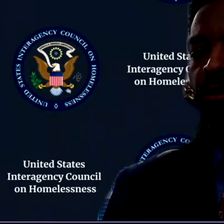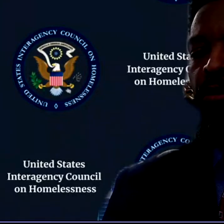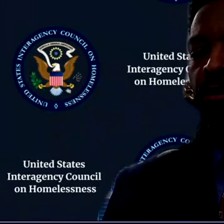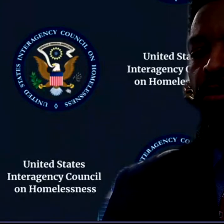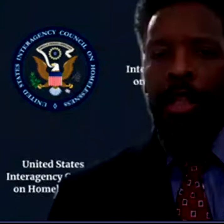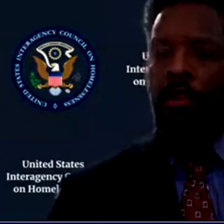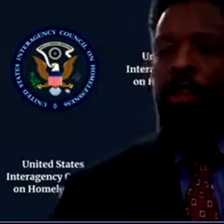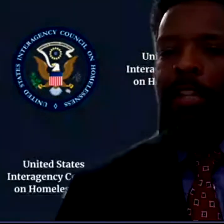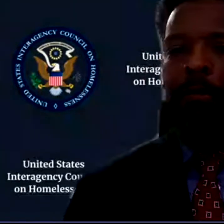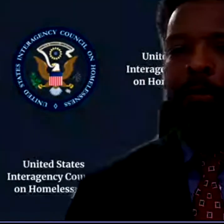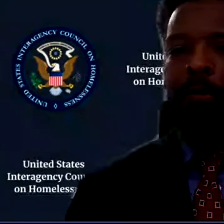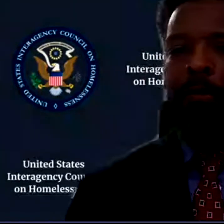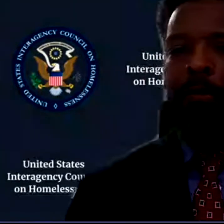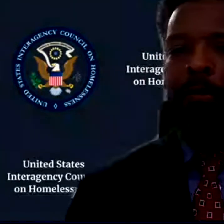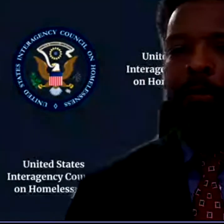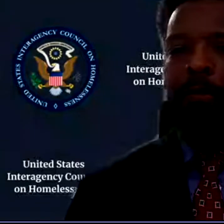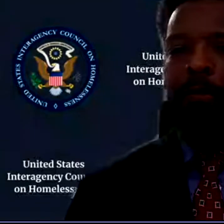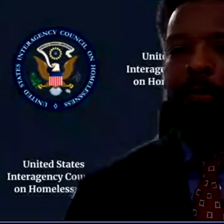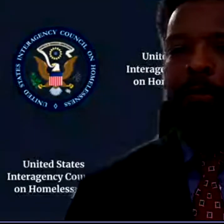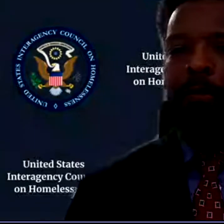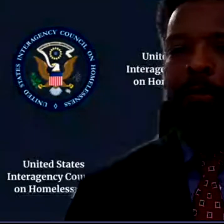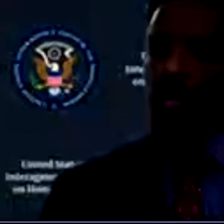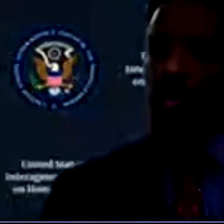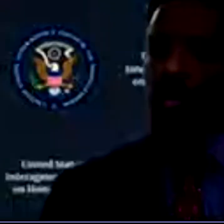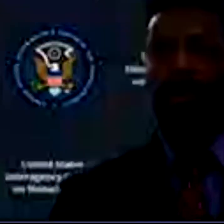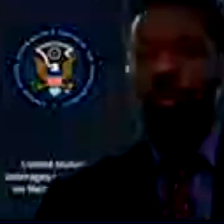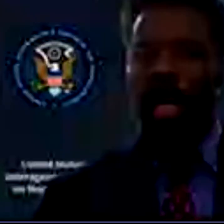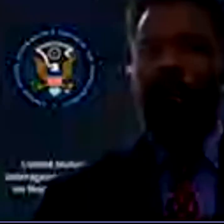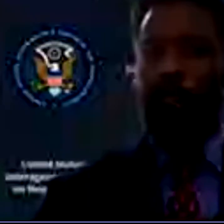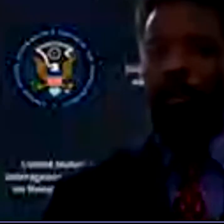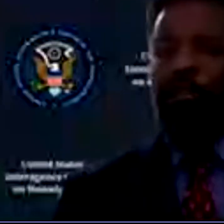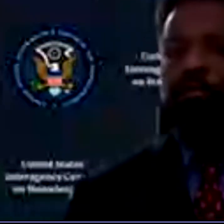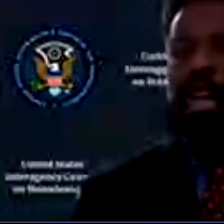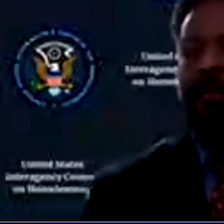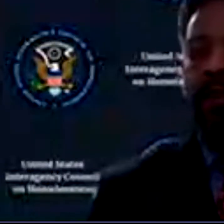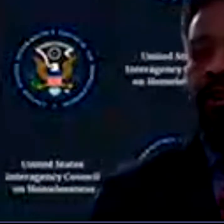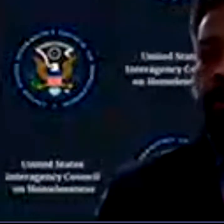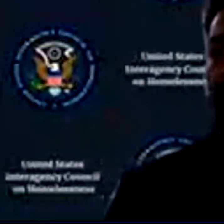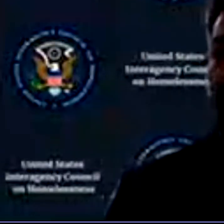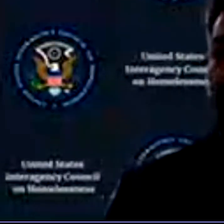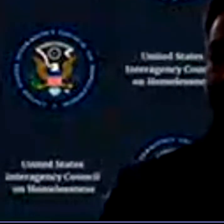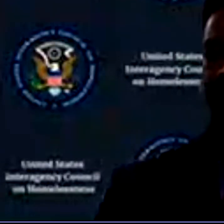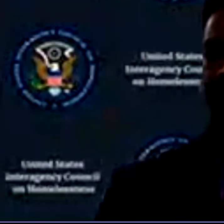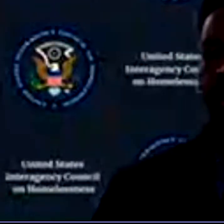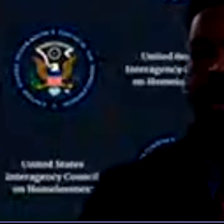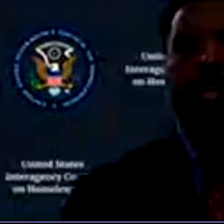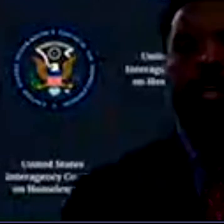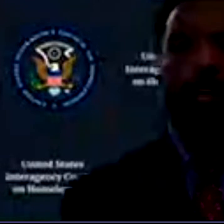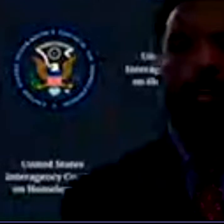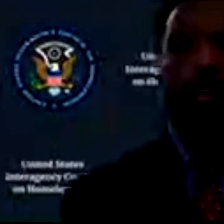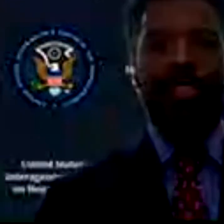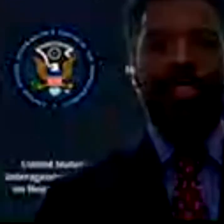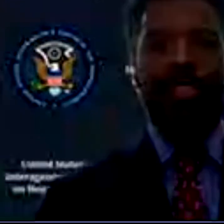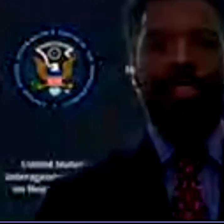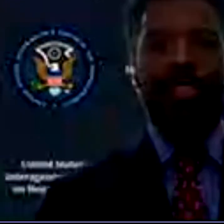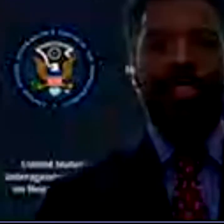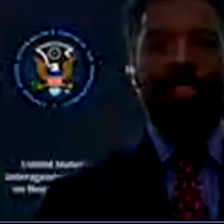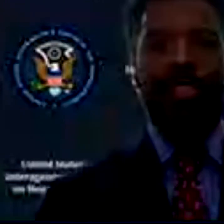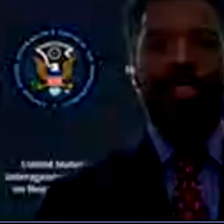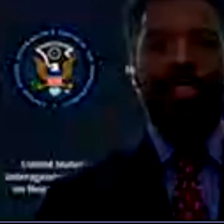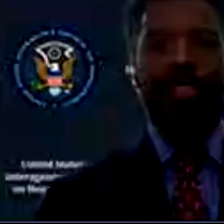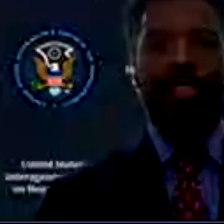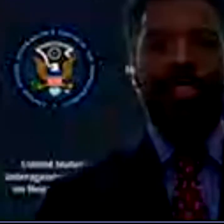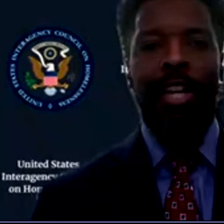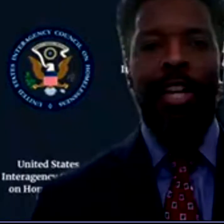We do this by coordinating our private sector to help communities create those partnerships that you are talking about today,